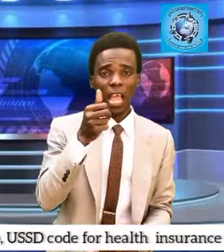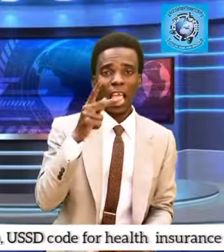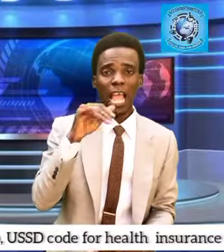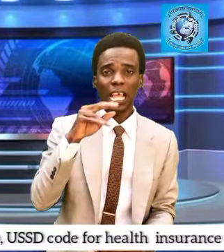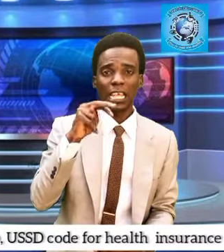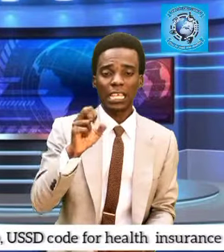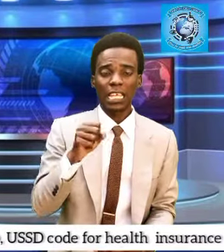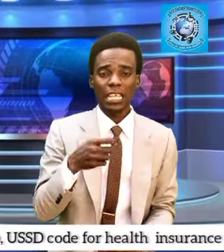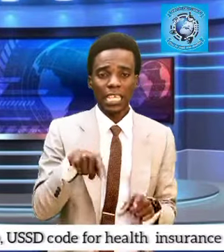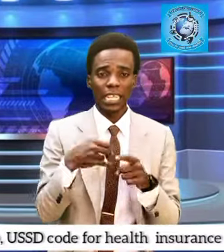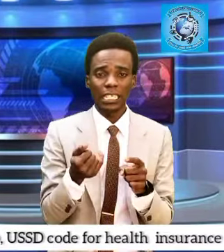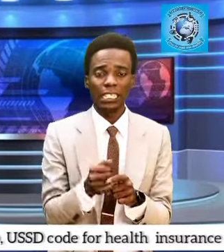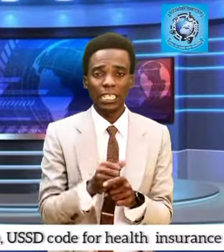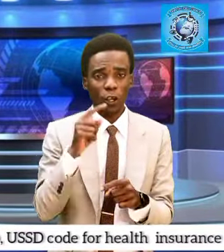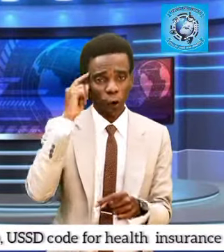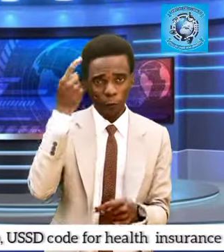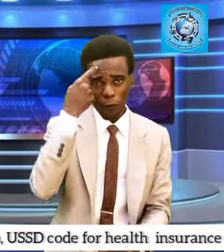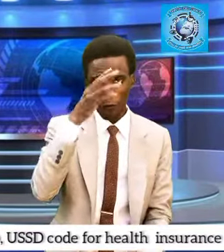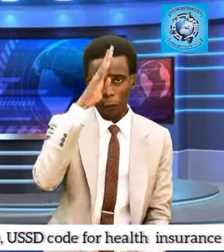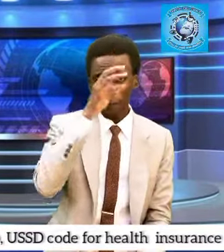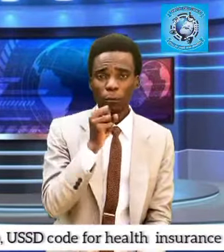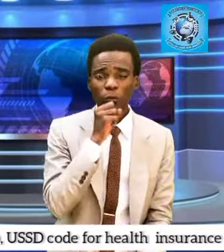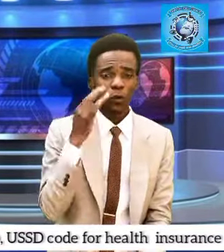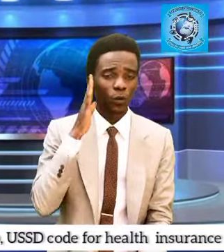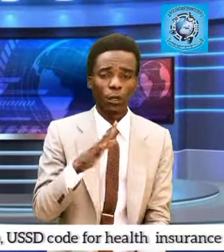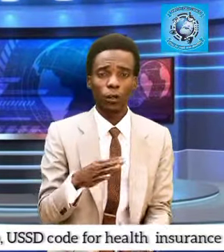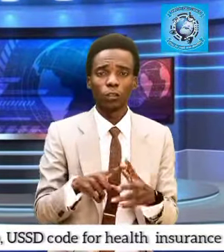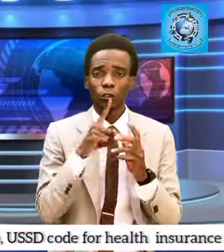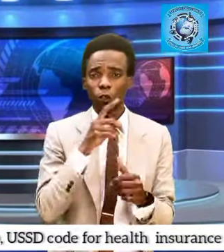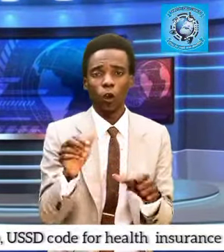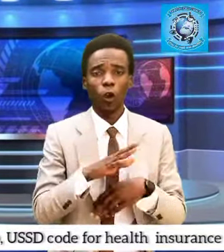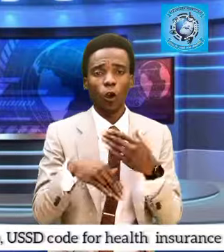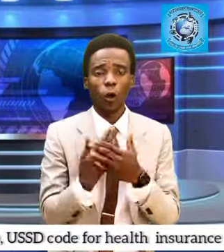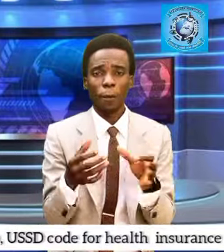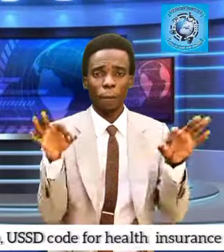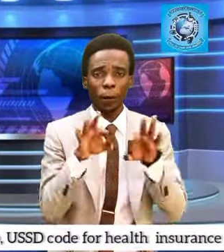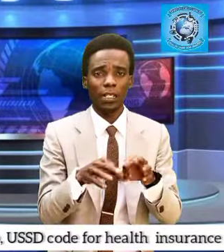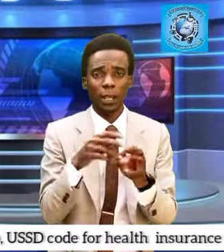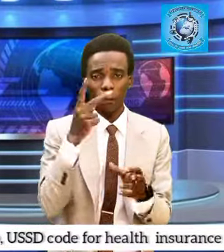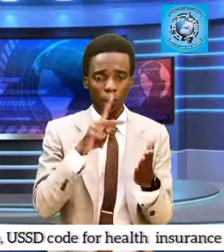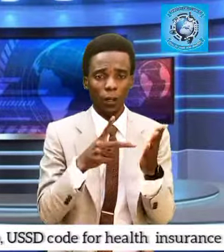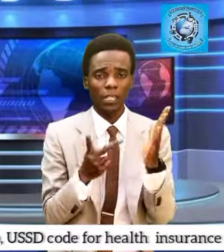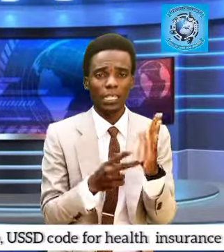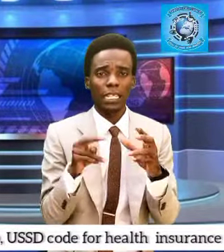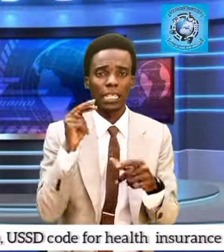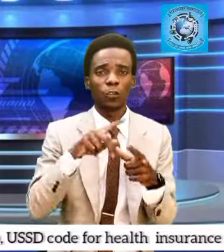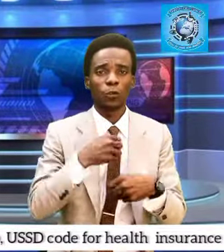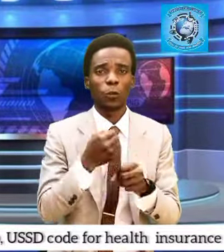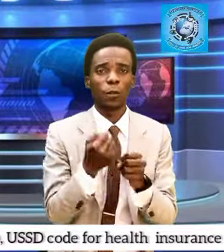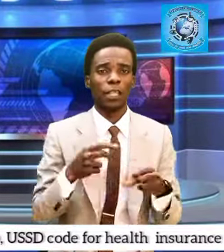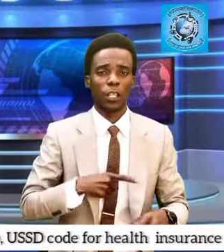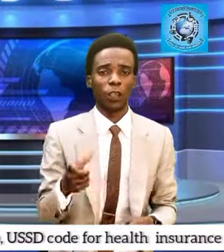Governor Babajide Sanwo-Olu's administrations will ensure all necessary policies needed to make Lagos universal